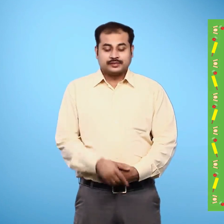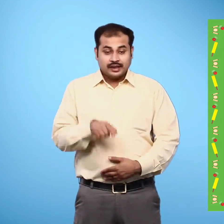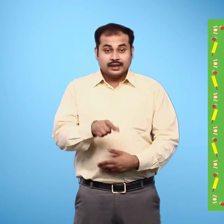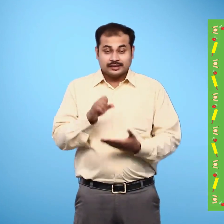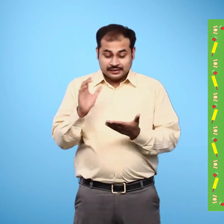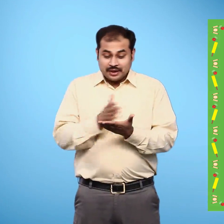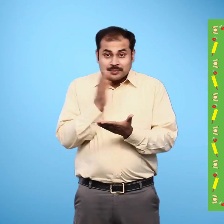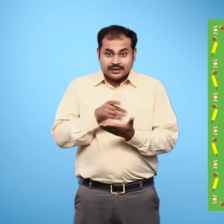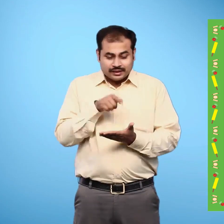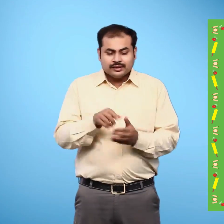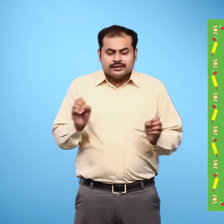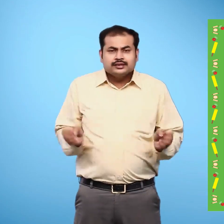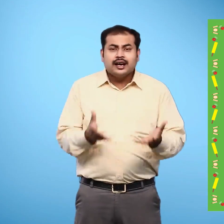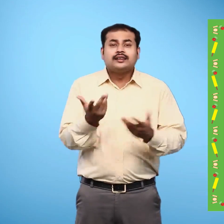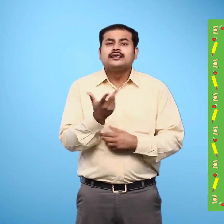This chapter starts with a game